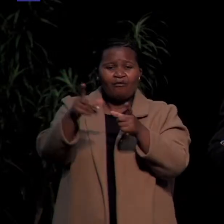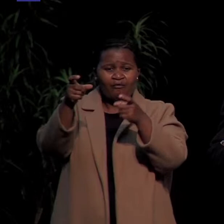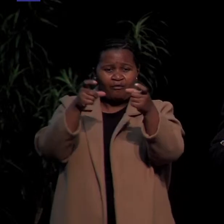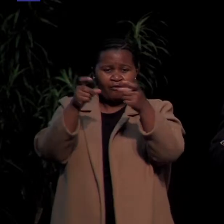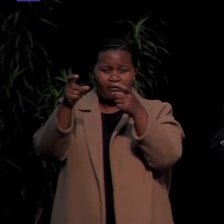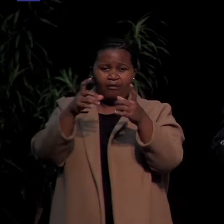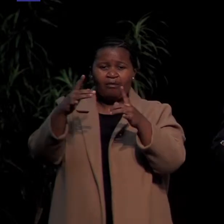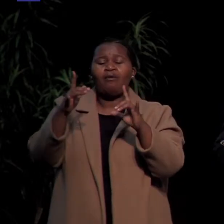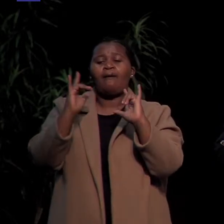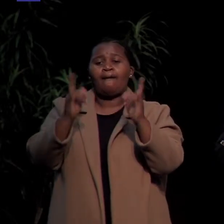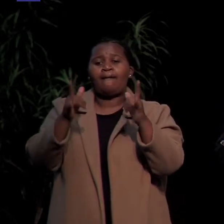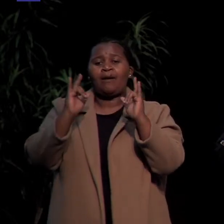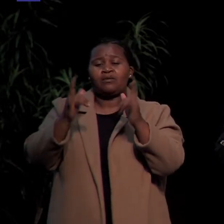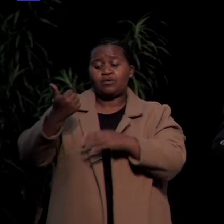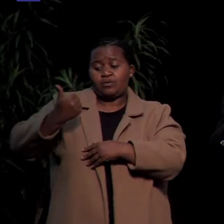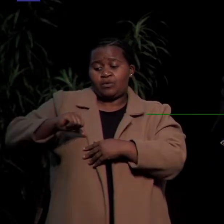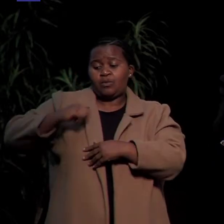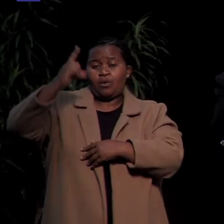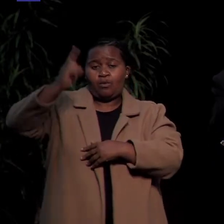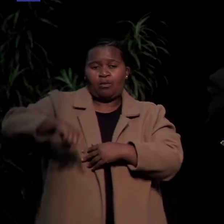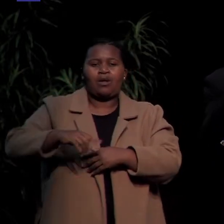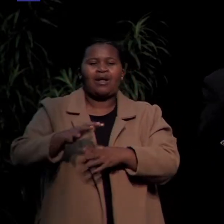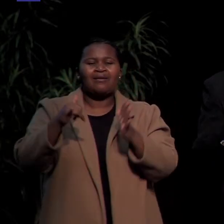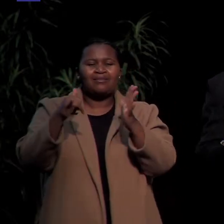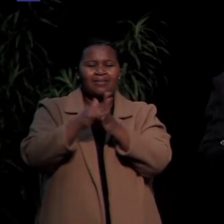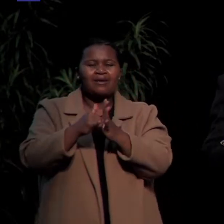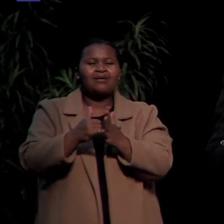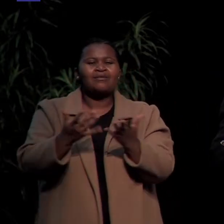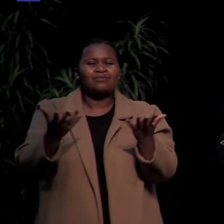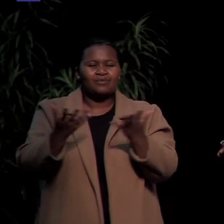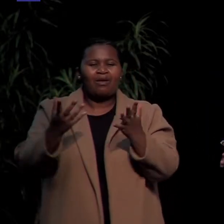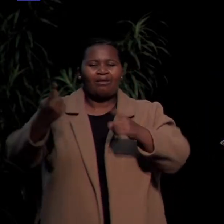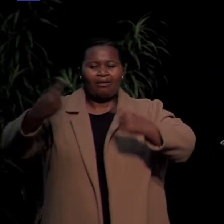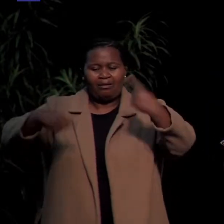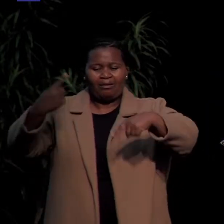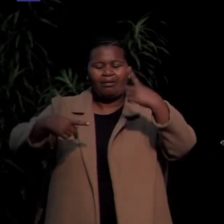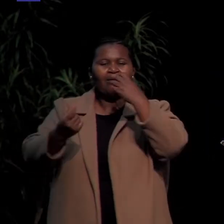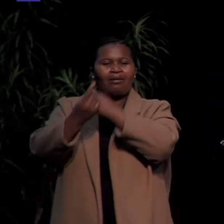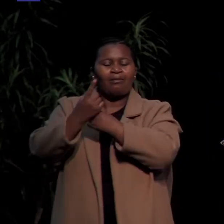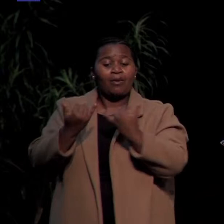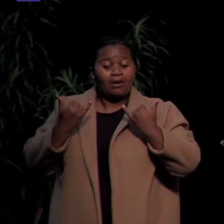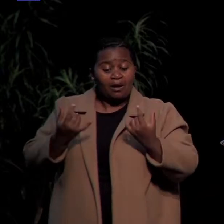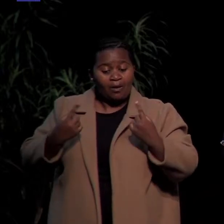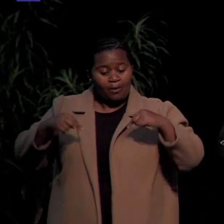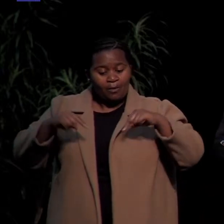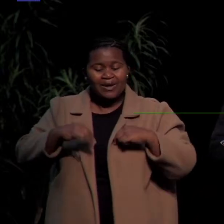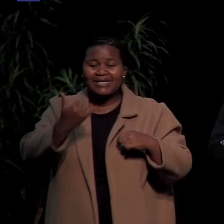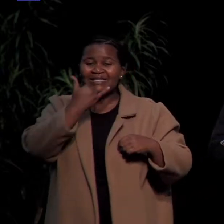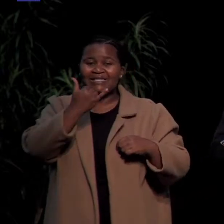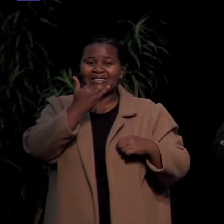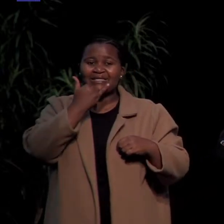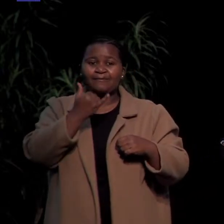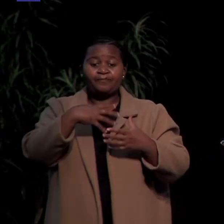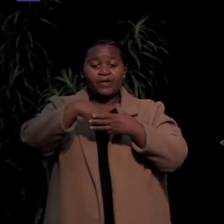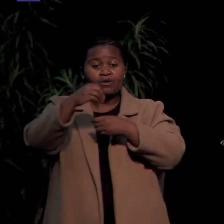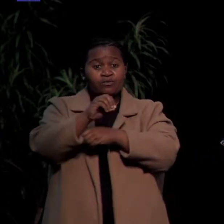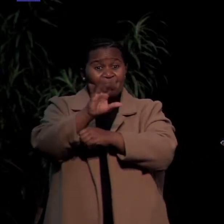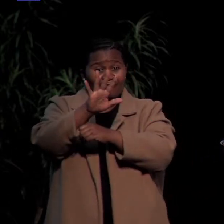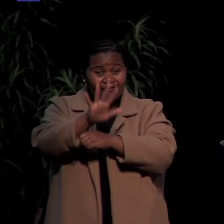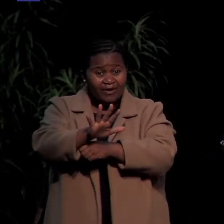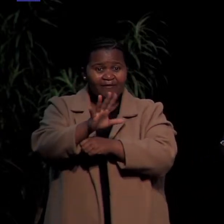of the buses of this municipality. So that's where the argument has been. Now we are happy that out of